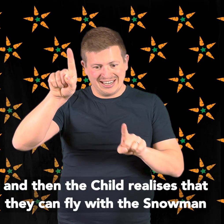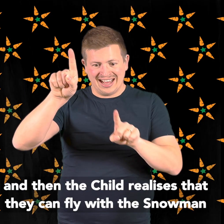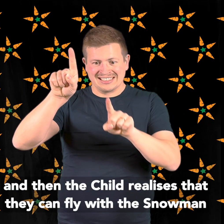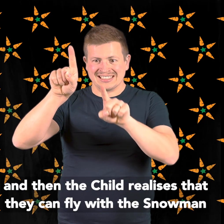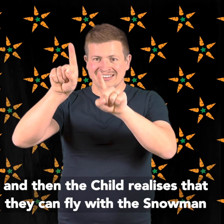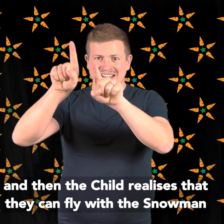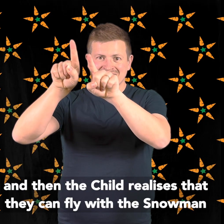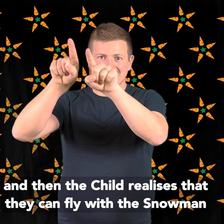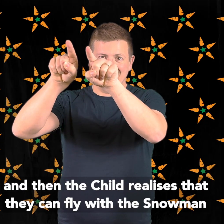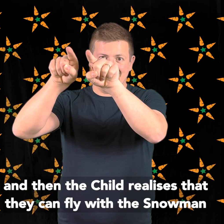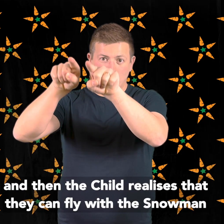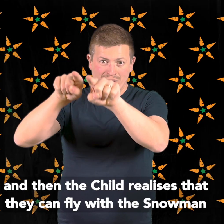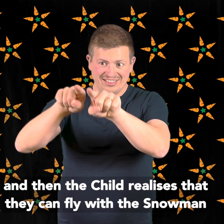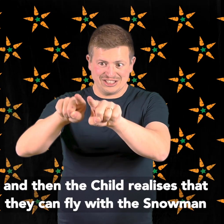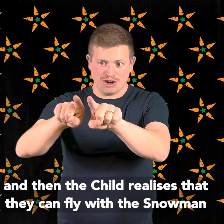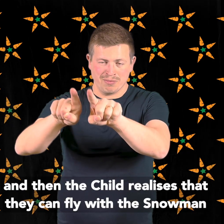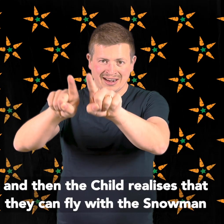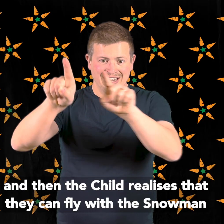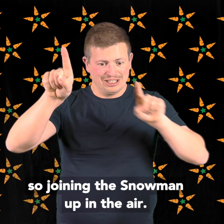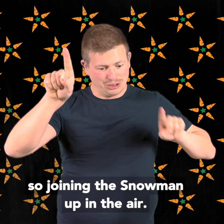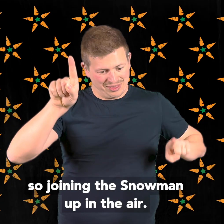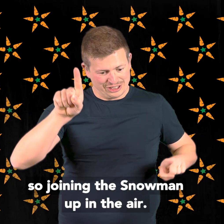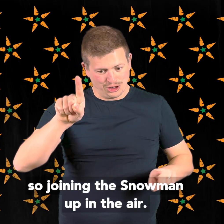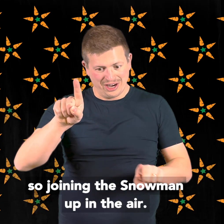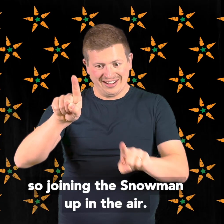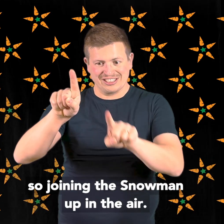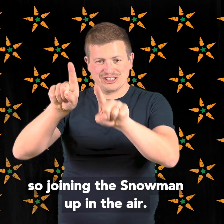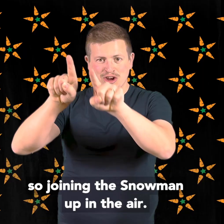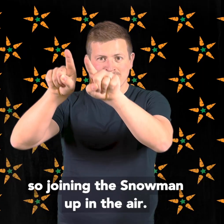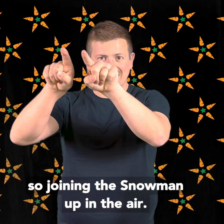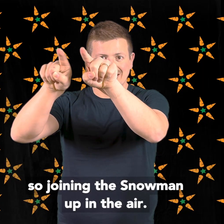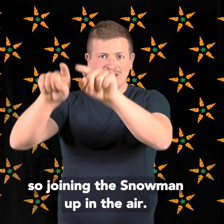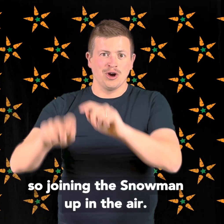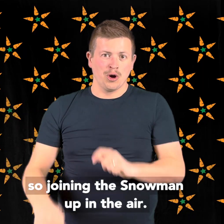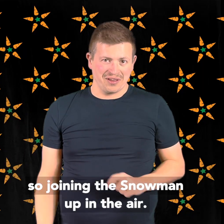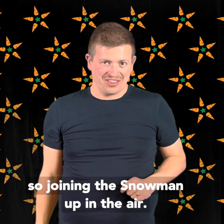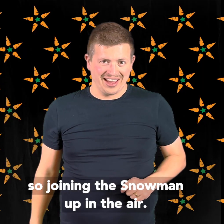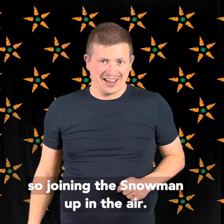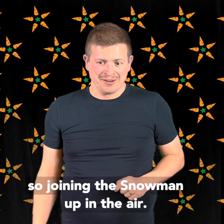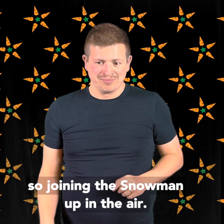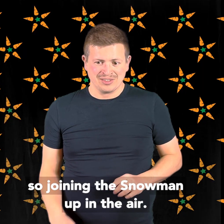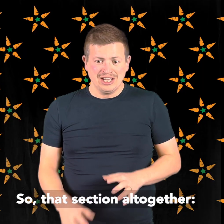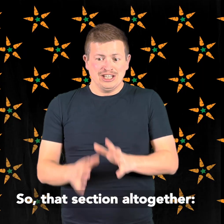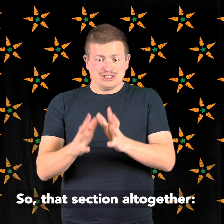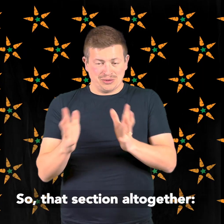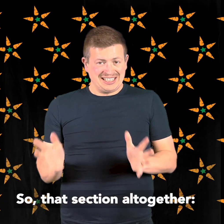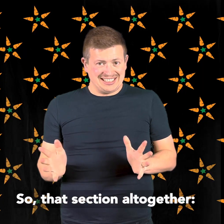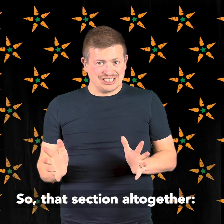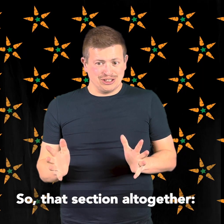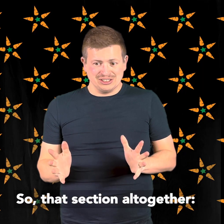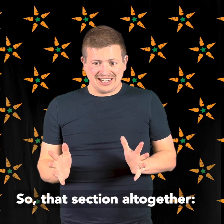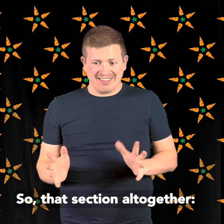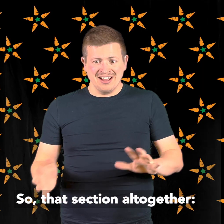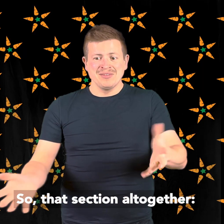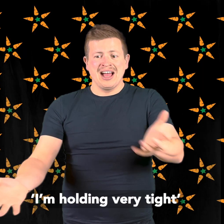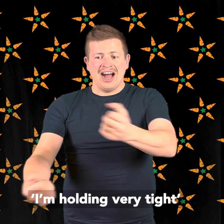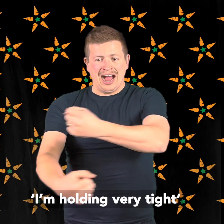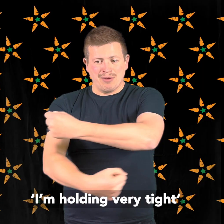realizes that they can fly with the snowman. So they're joining the snowman up in the air. So that section all together, I'm